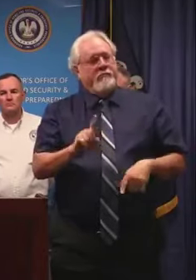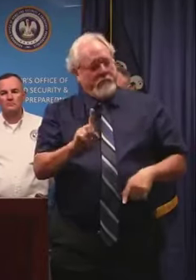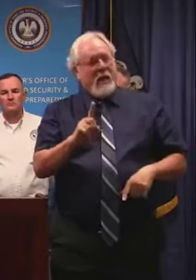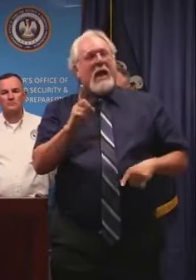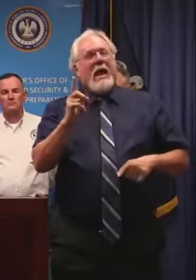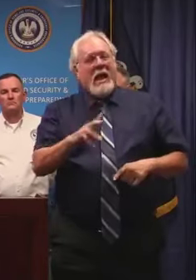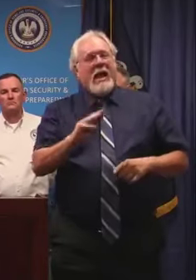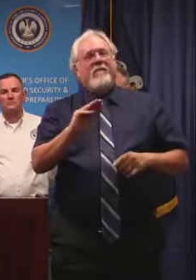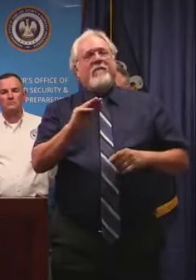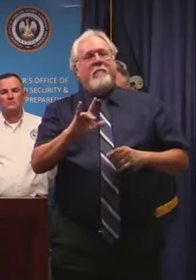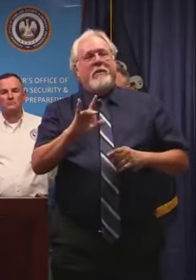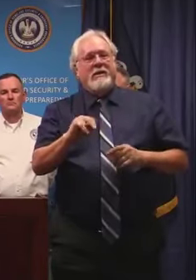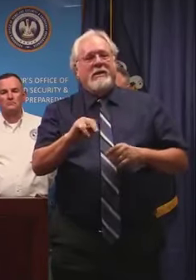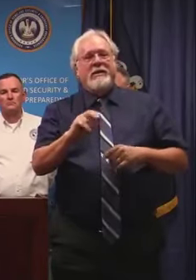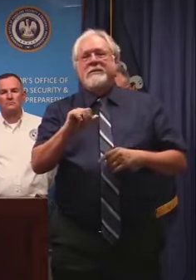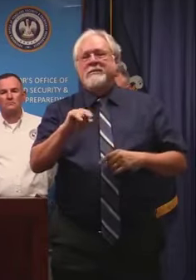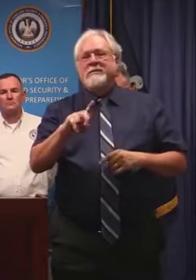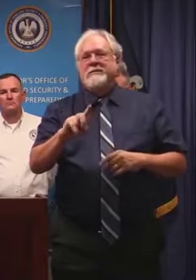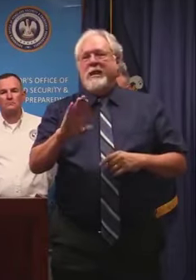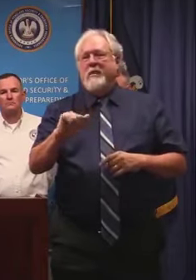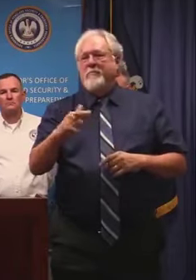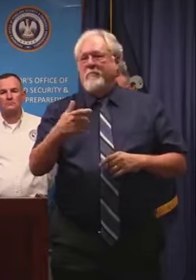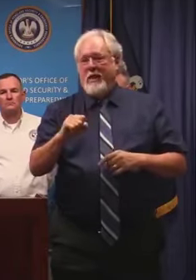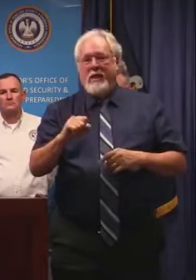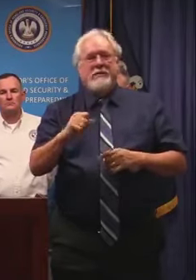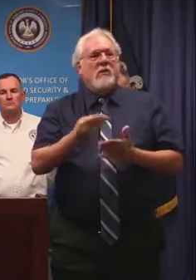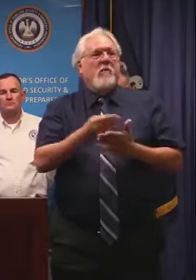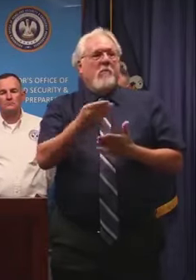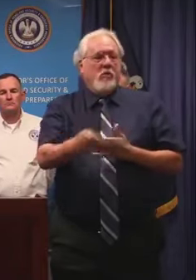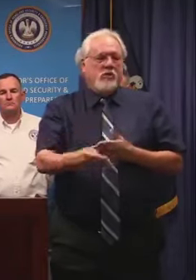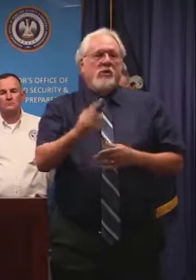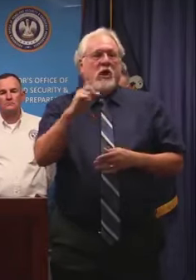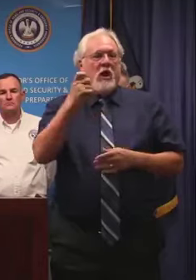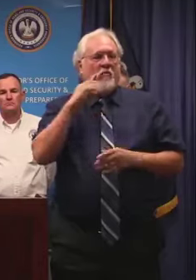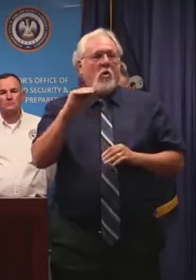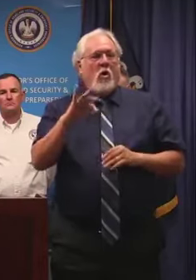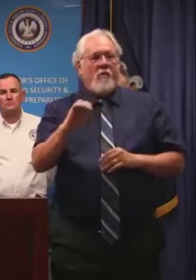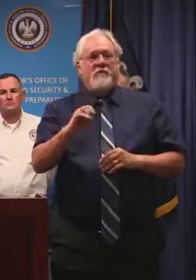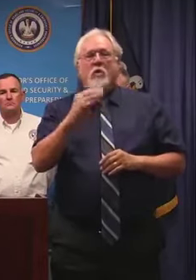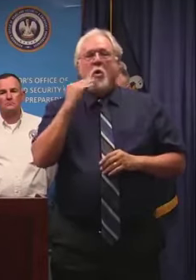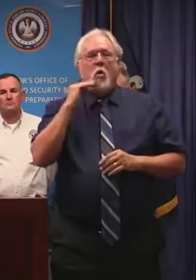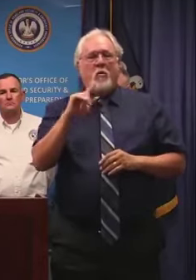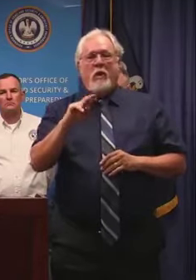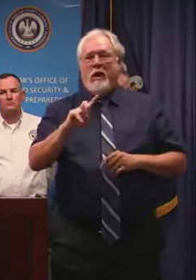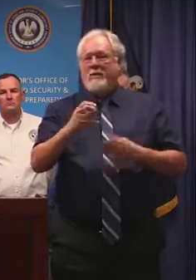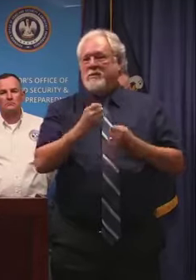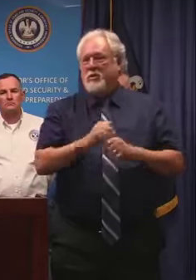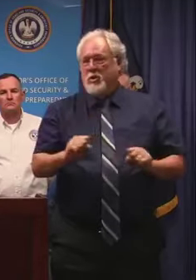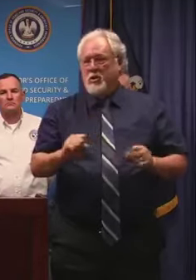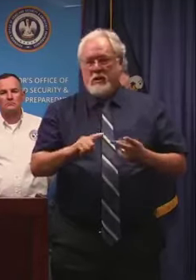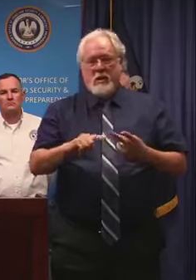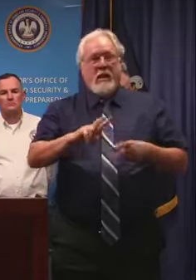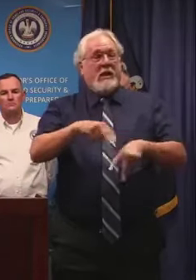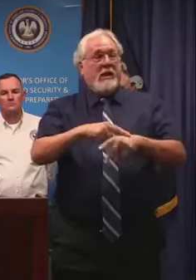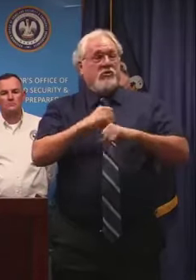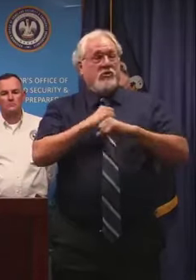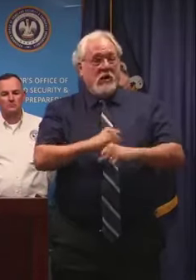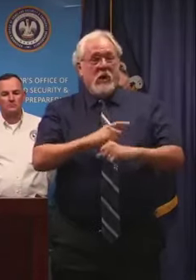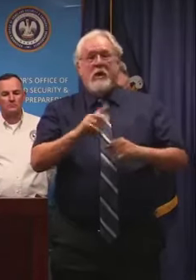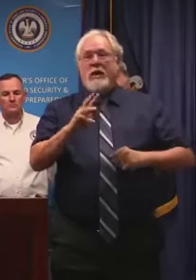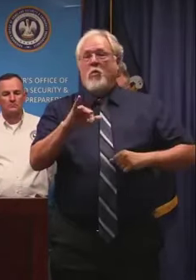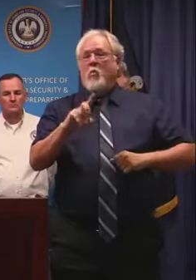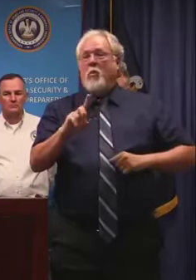over $500,000 sandbags that were purchased by the Governor's Office of Homeland Security. The National Guard, as well as Wildlife